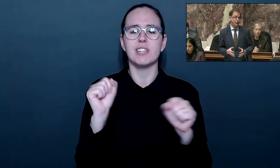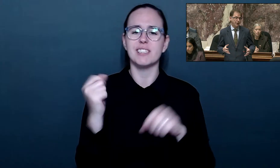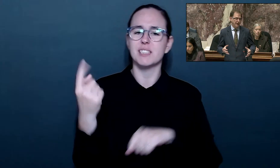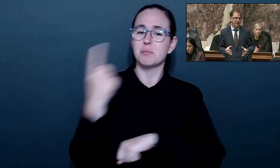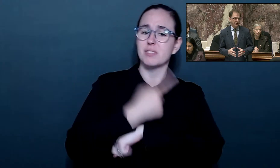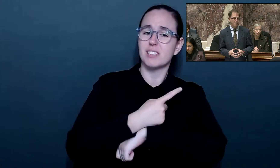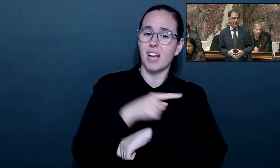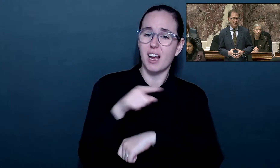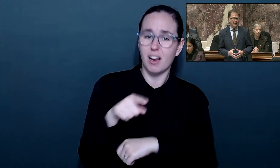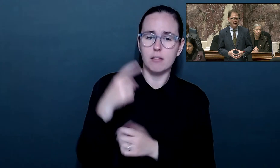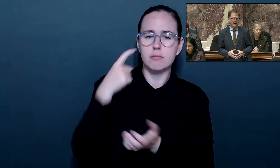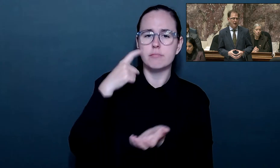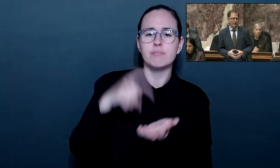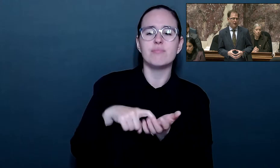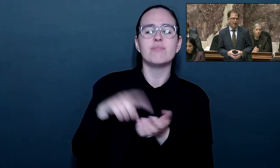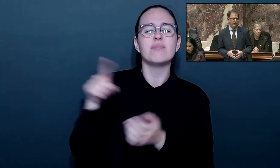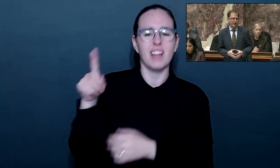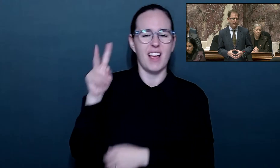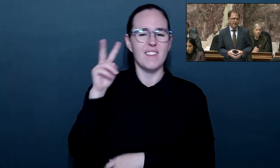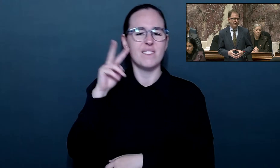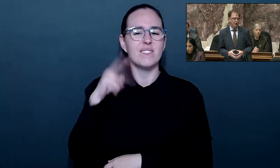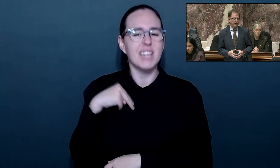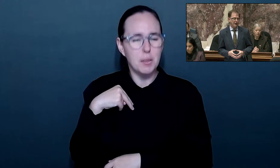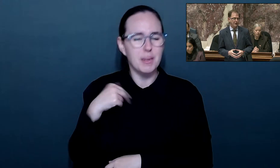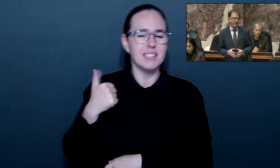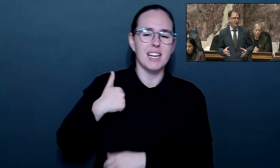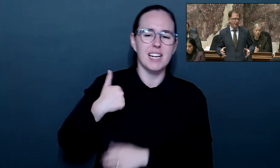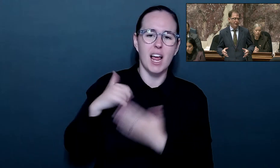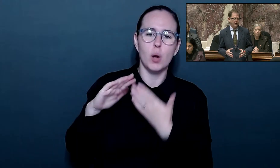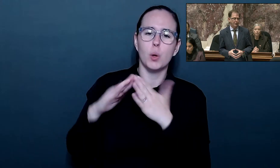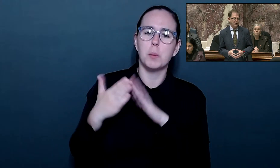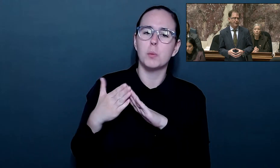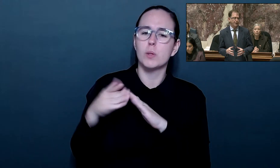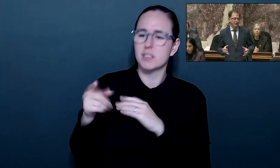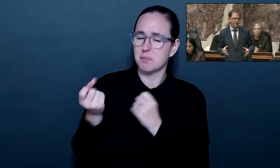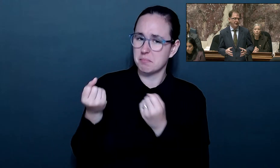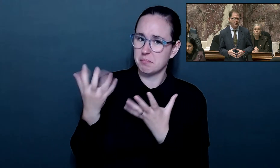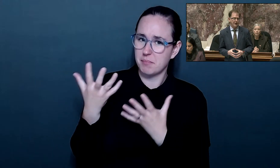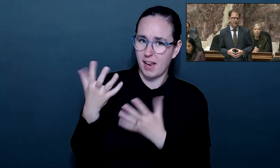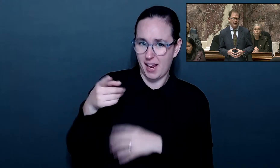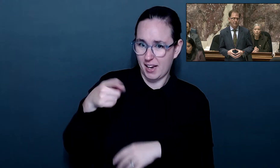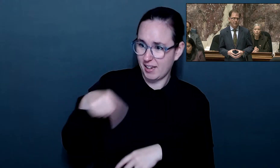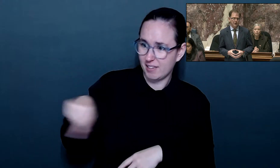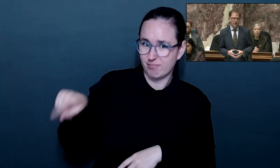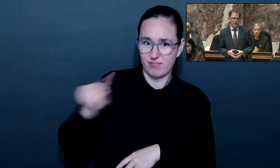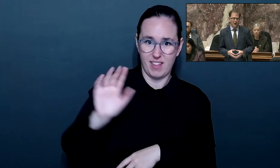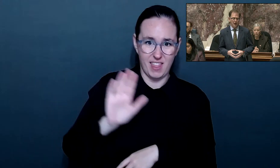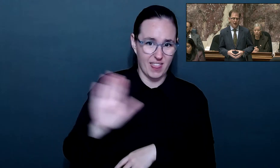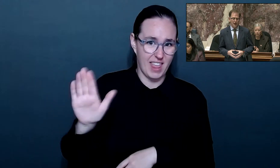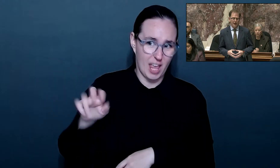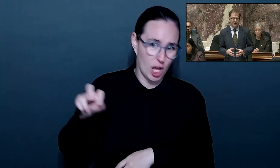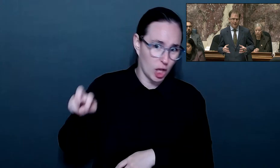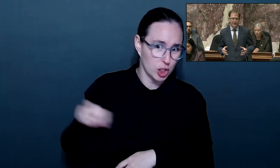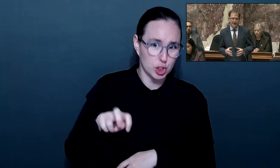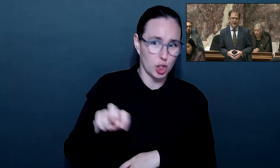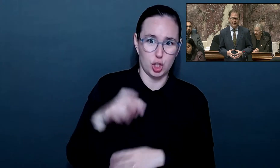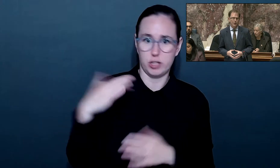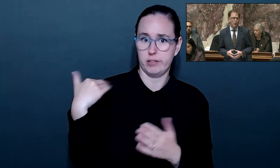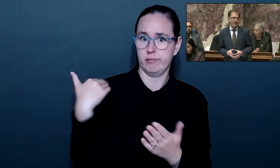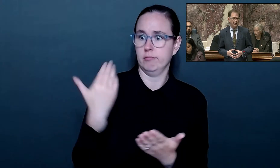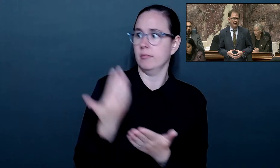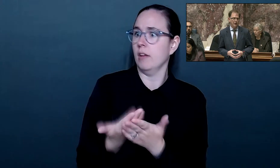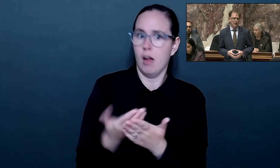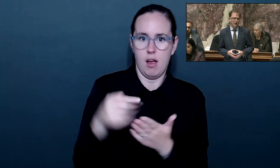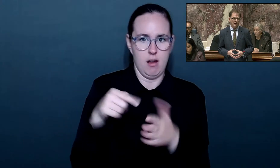and the journey that many of the community took in dangerous circumstances to flee Vietnam and come to Canada